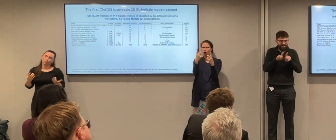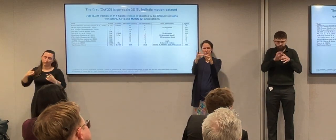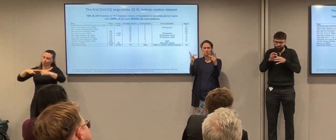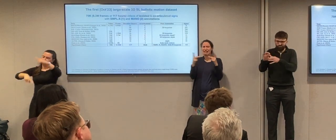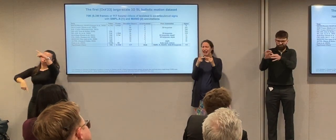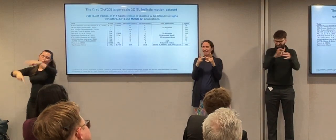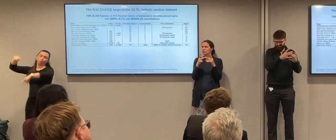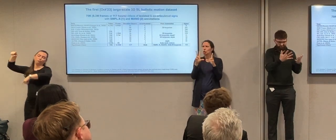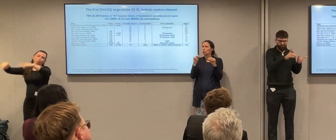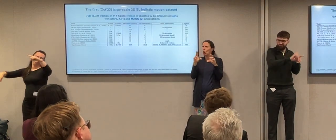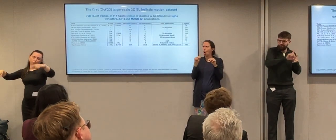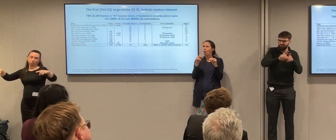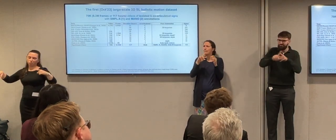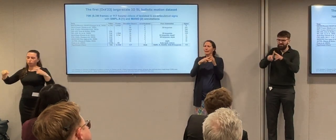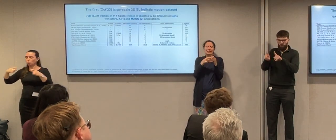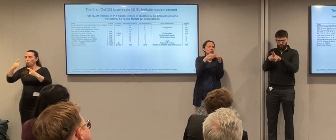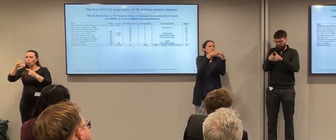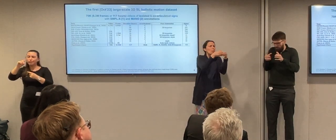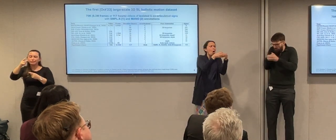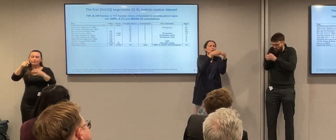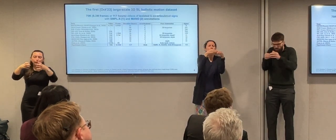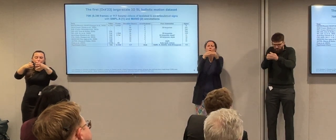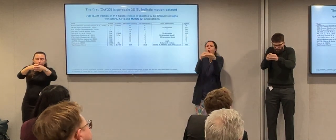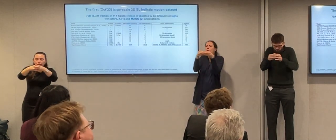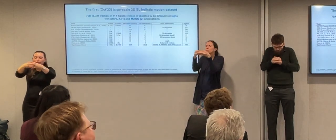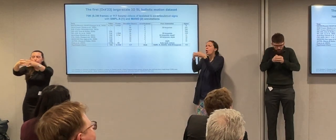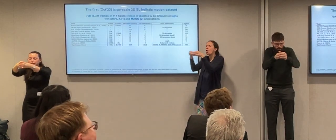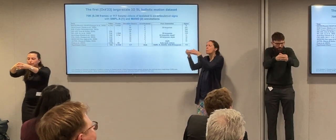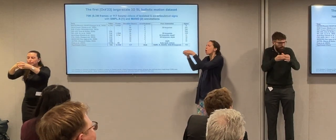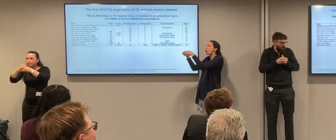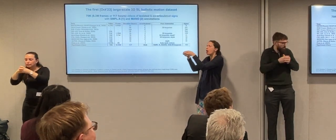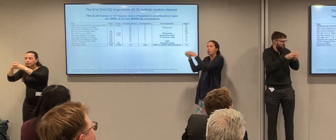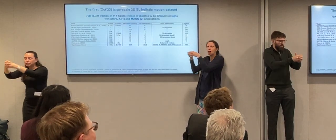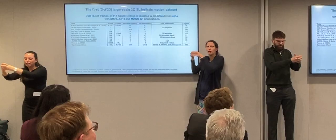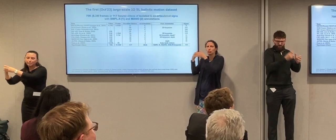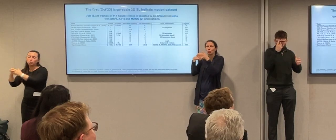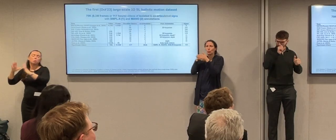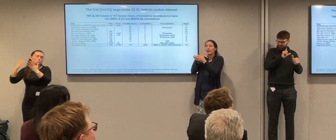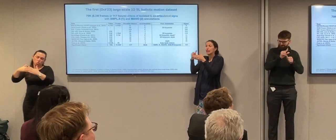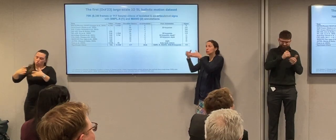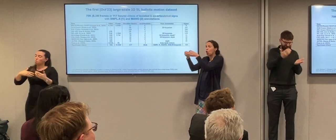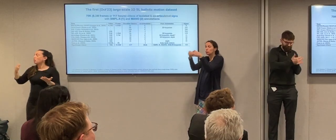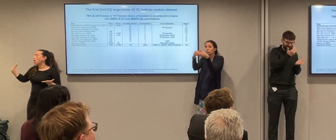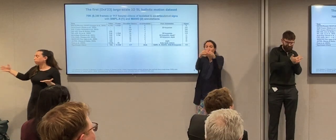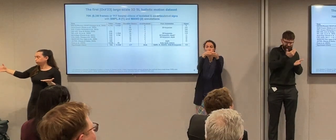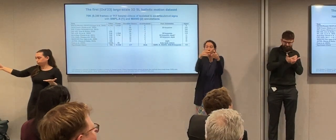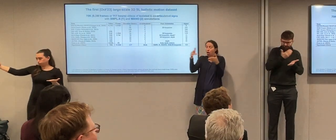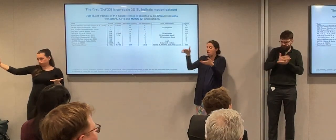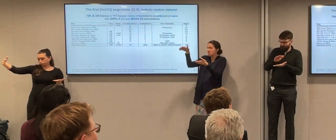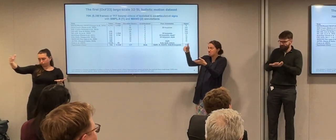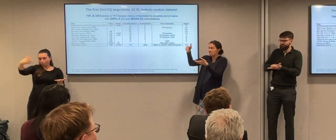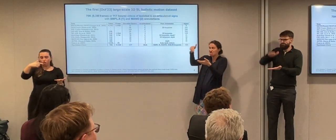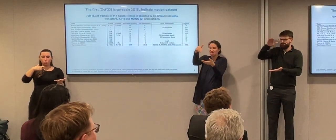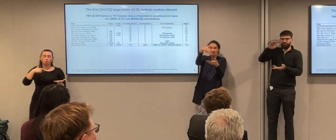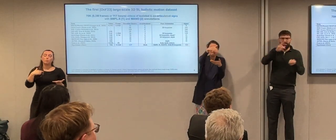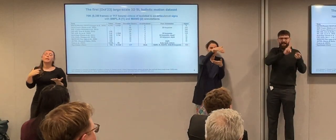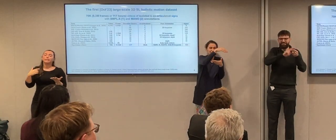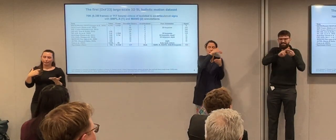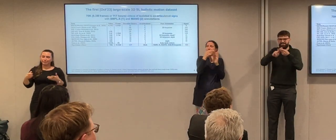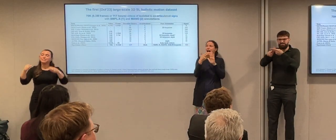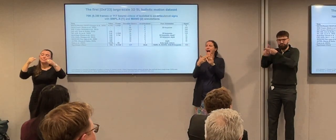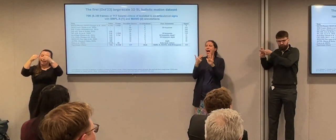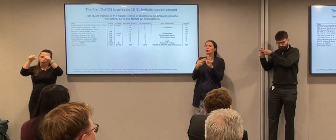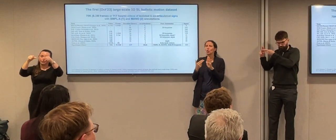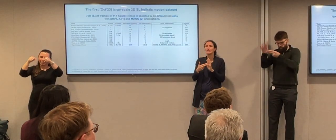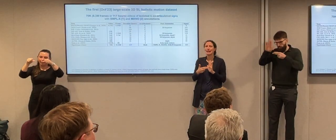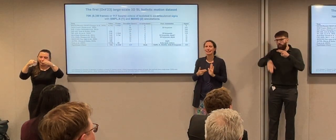small. Okay, so what we did was to go ahead, collect all these, and annotate them so that we